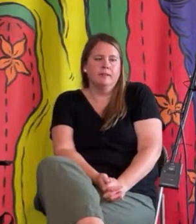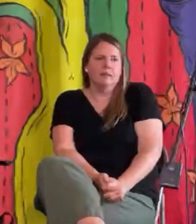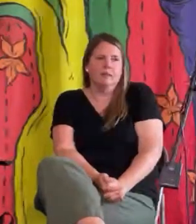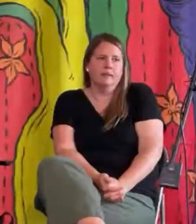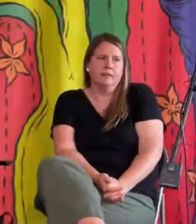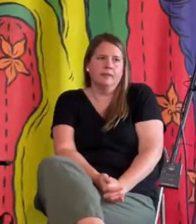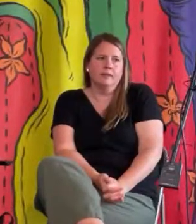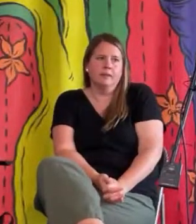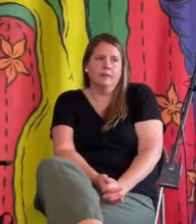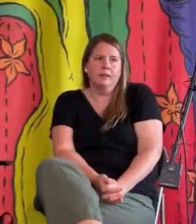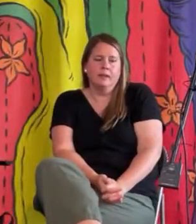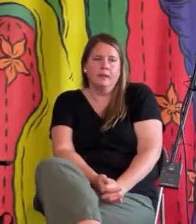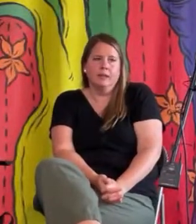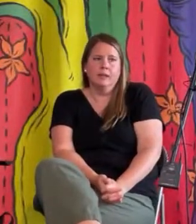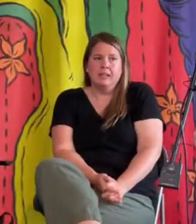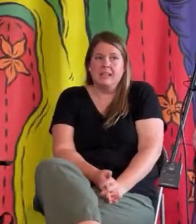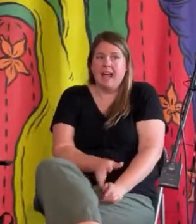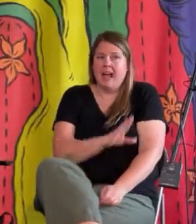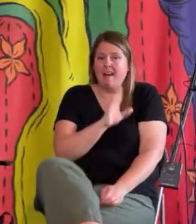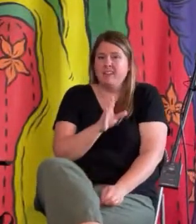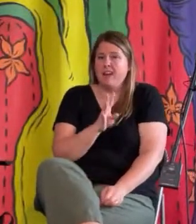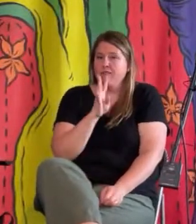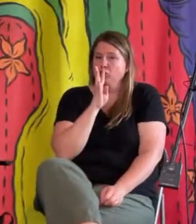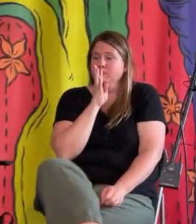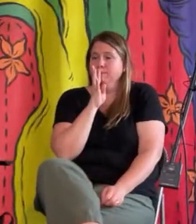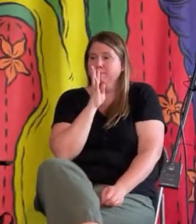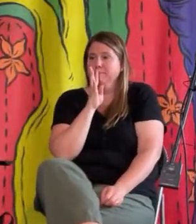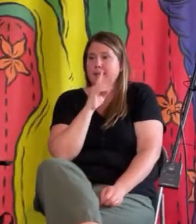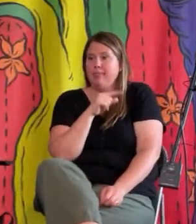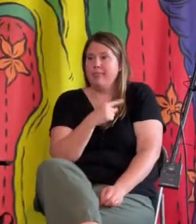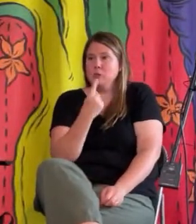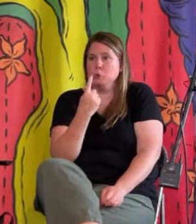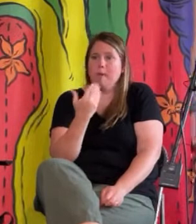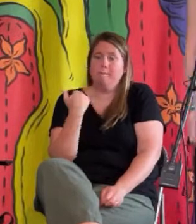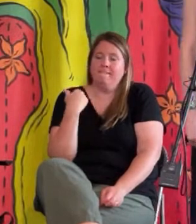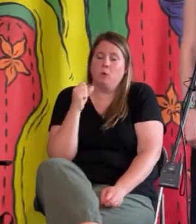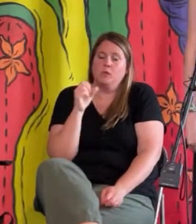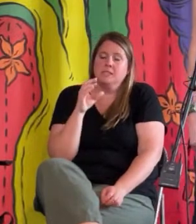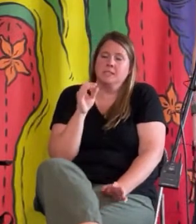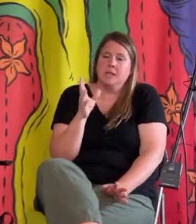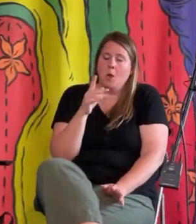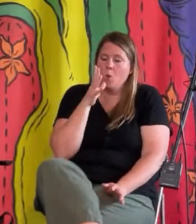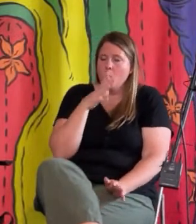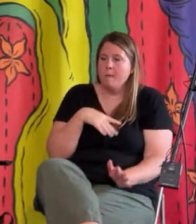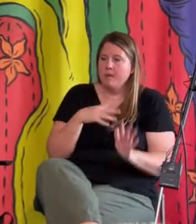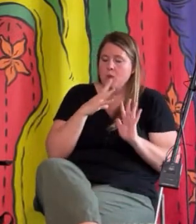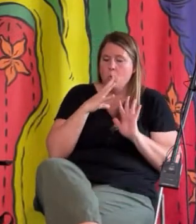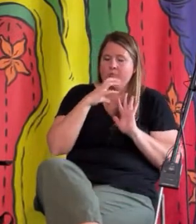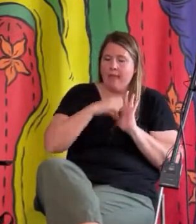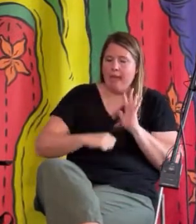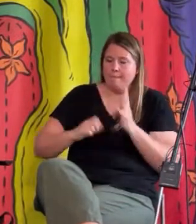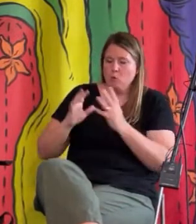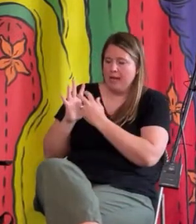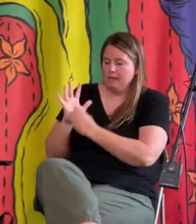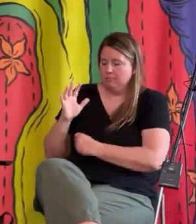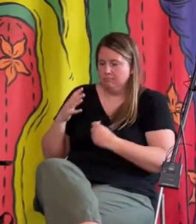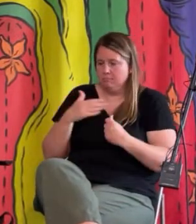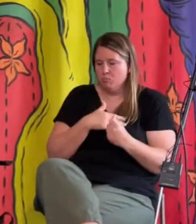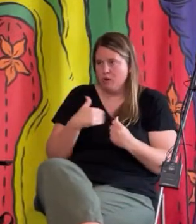I haven't read this one out loud, I don't think so. I'm gonna do that. This is called Woman with Amputated Breast at Her Mother-in-Law's